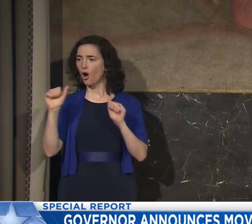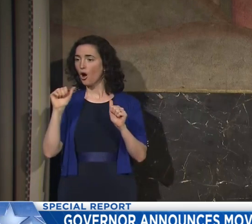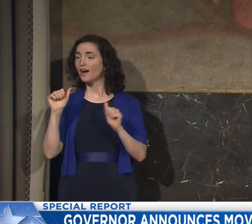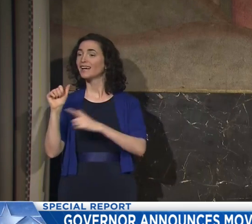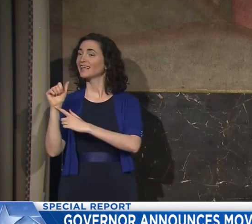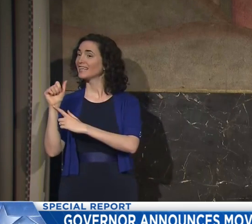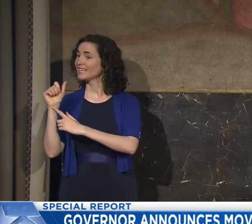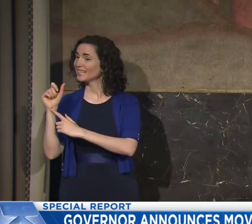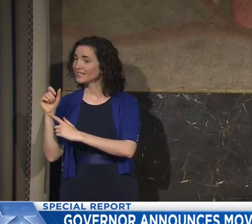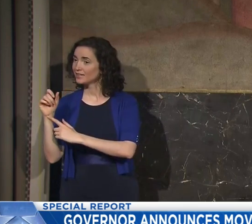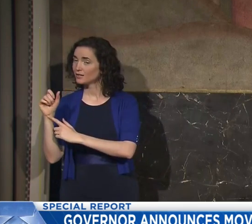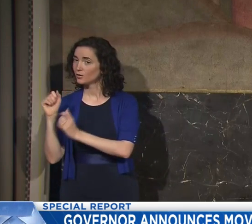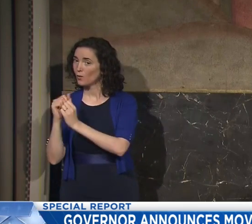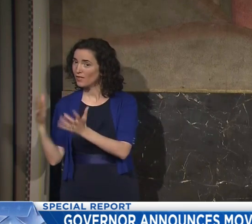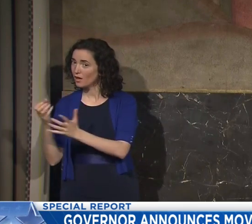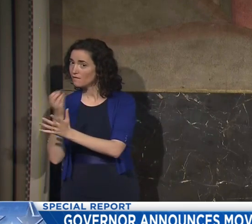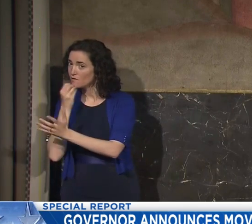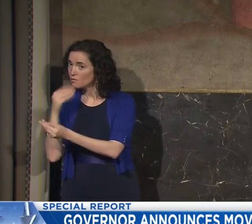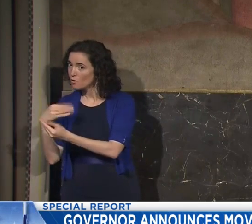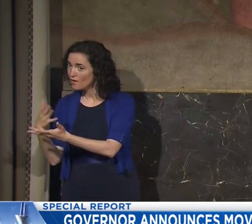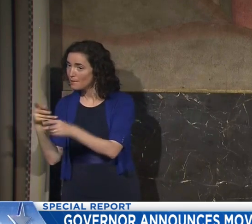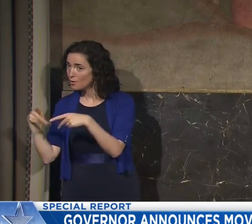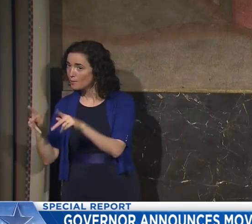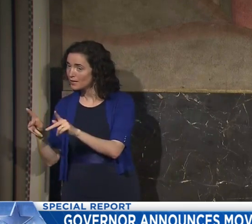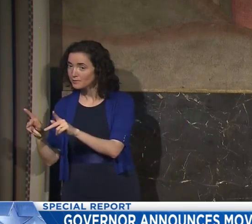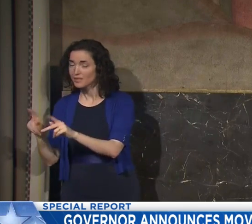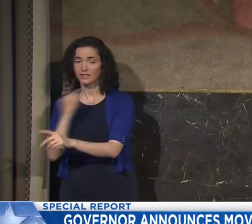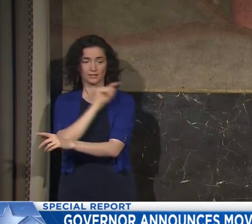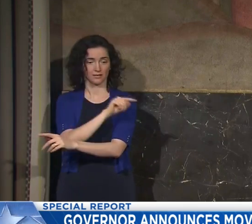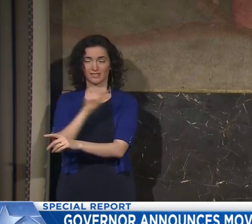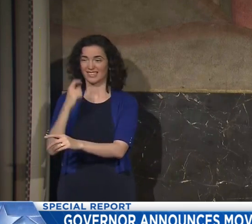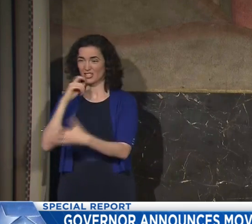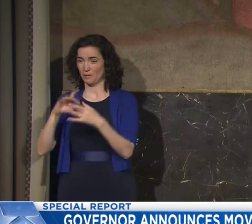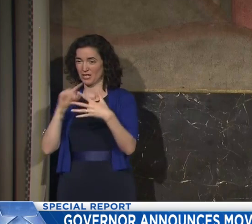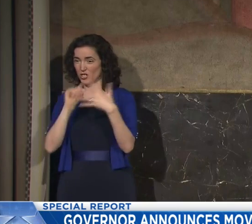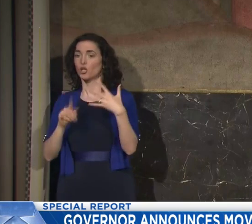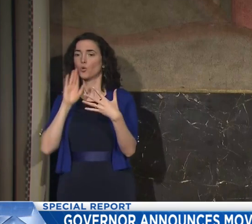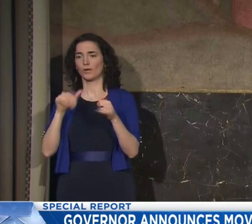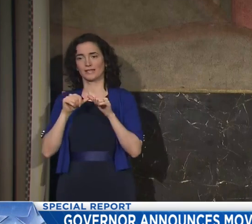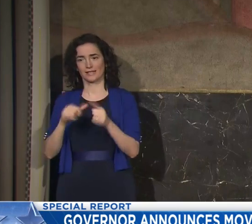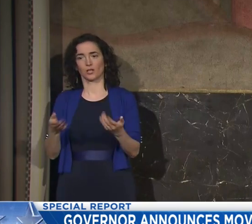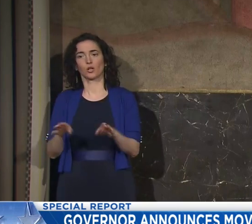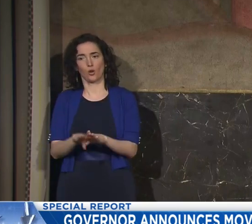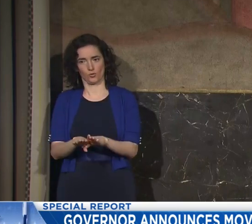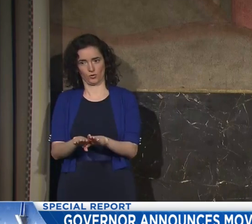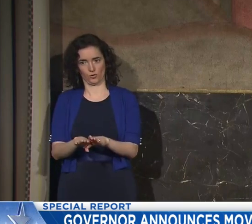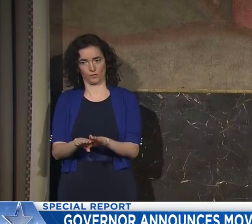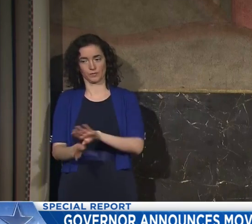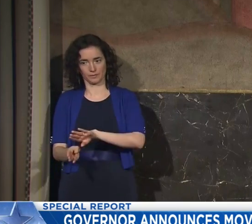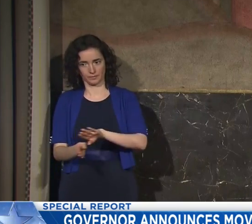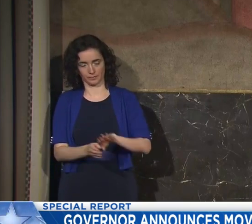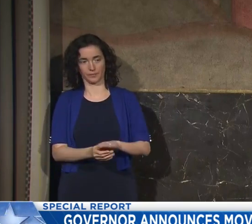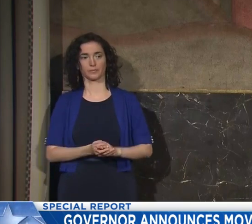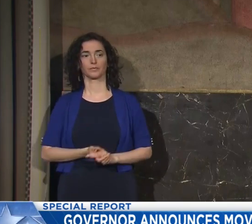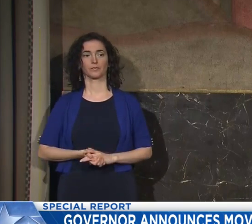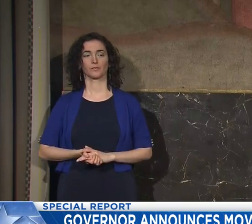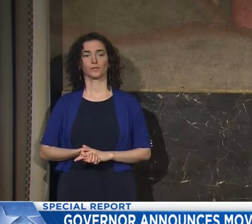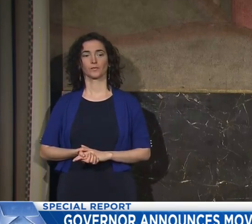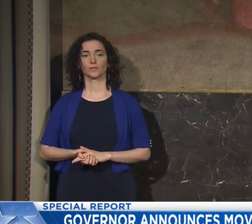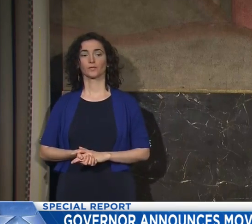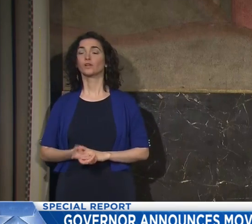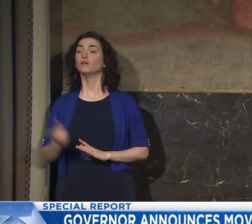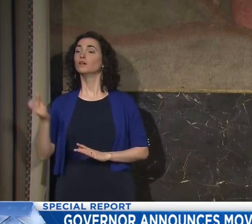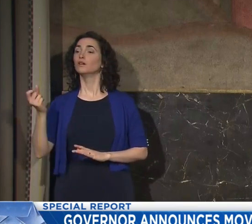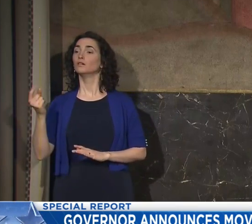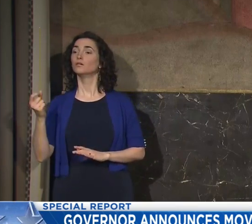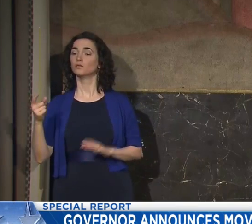without LDH food permits, they will remain closed. In the second category, that's